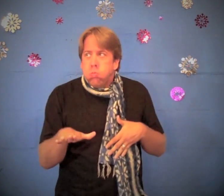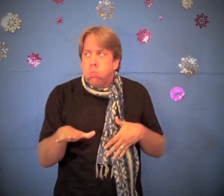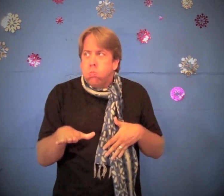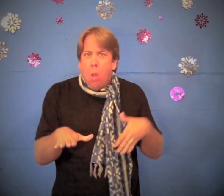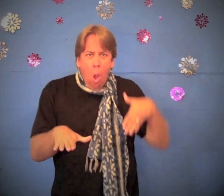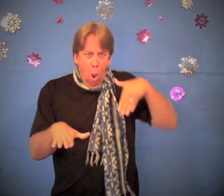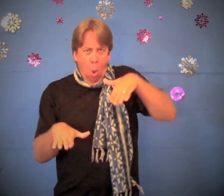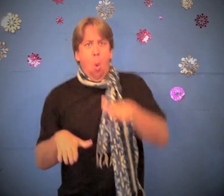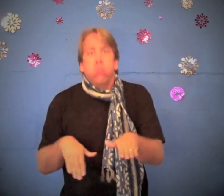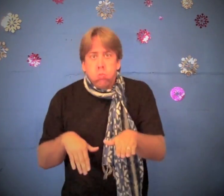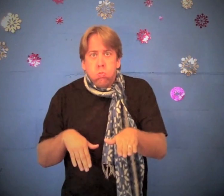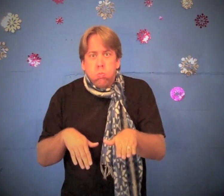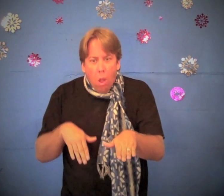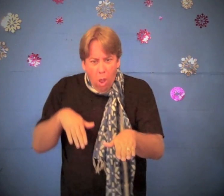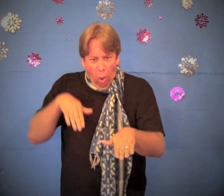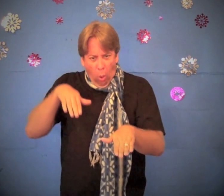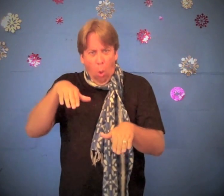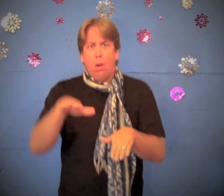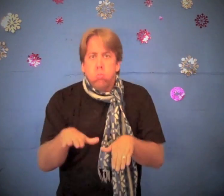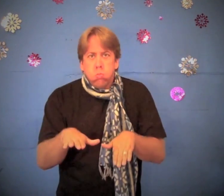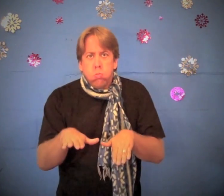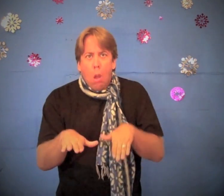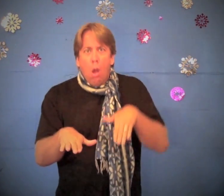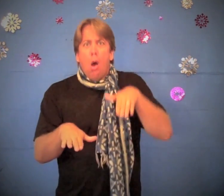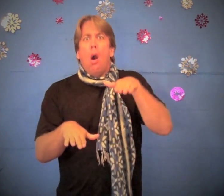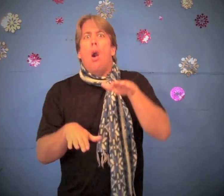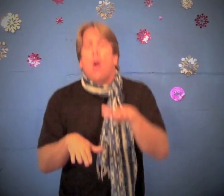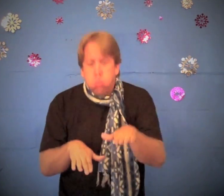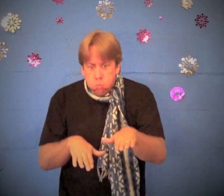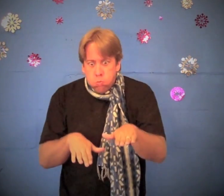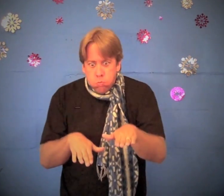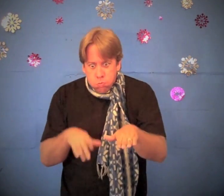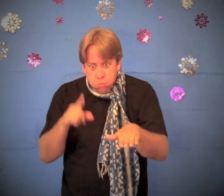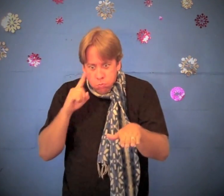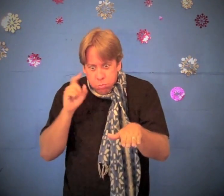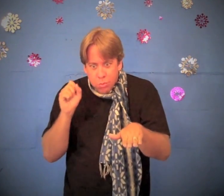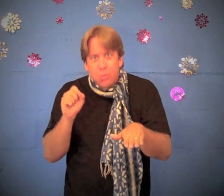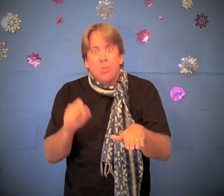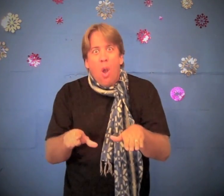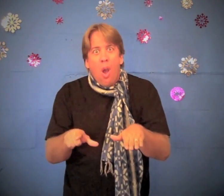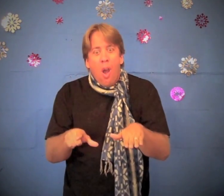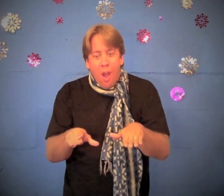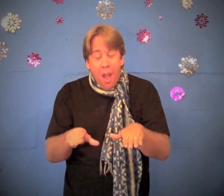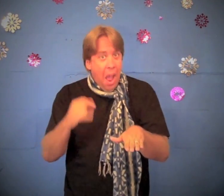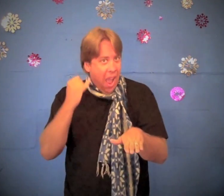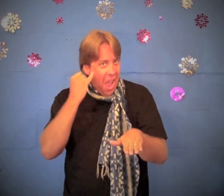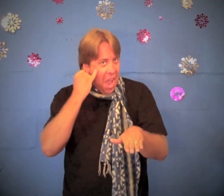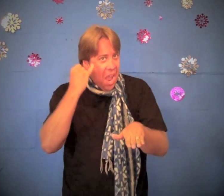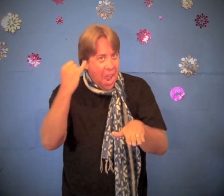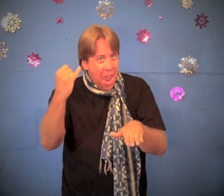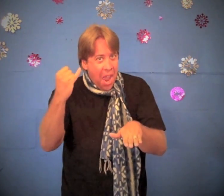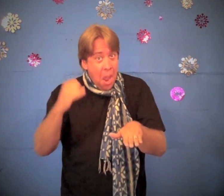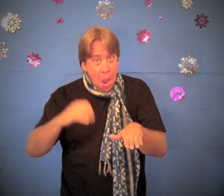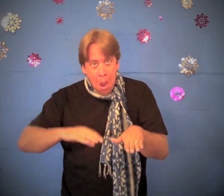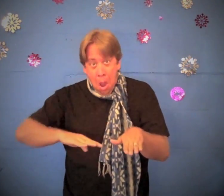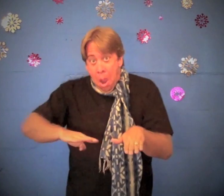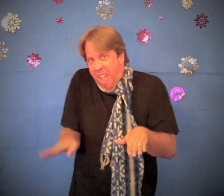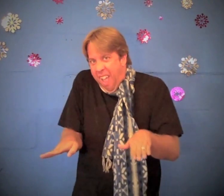Crunch, crunch, crunch. His feet sank into the snow.